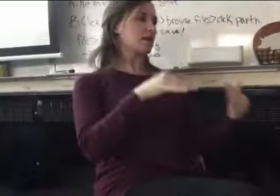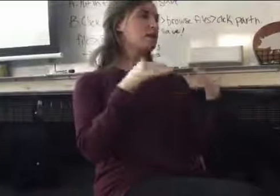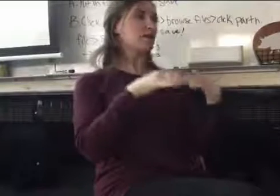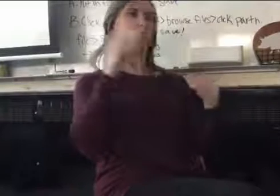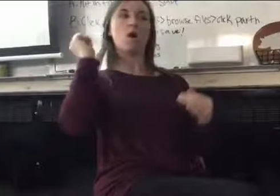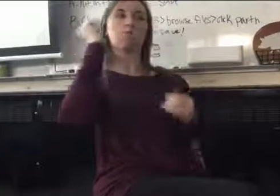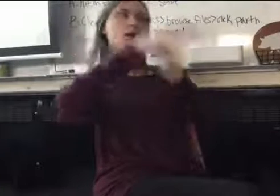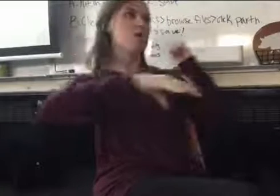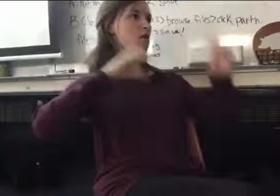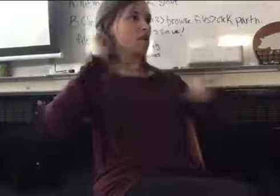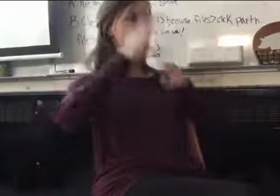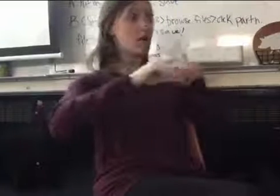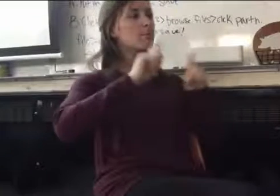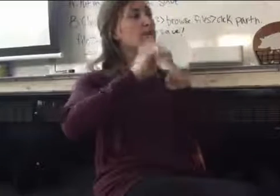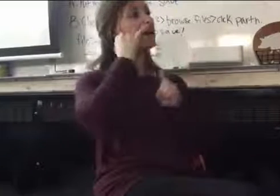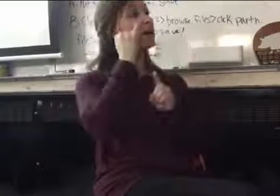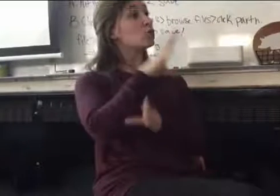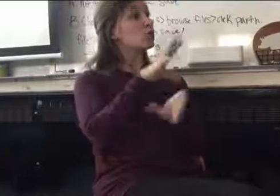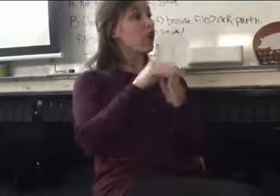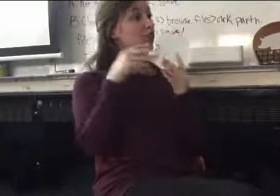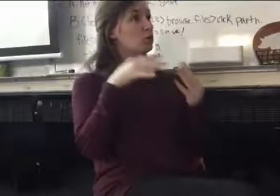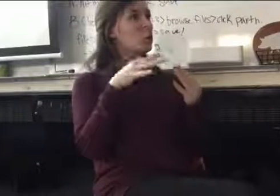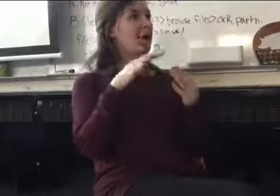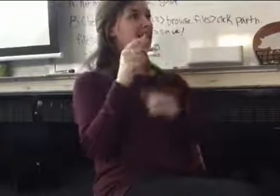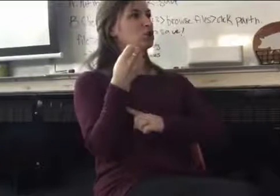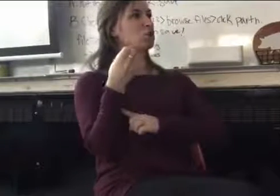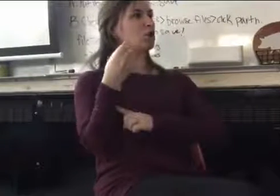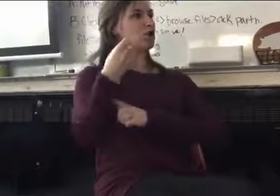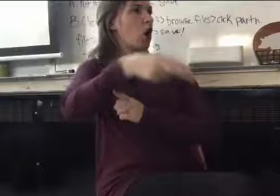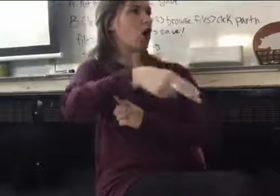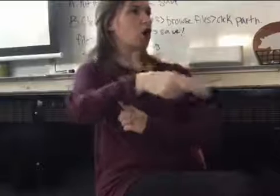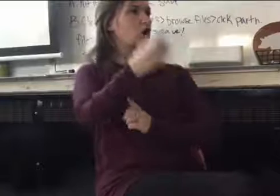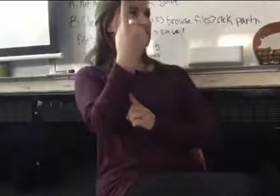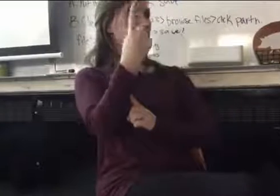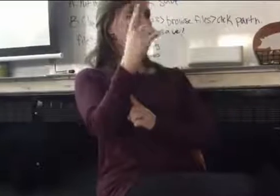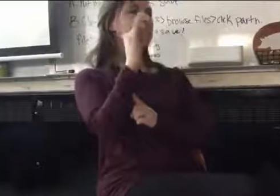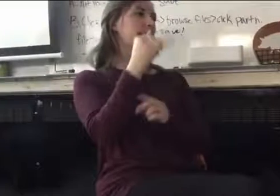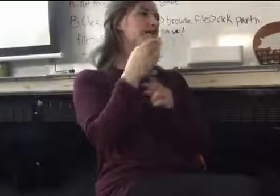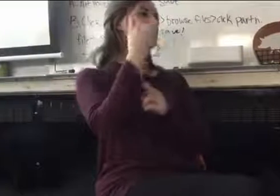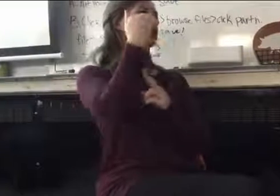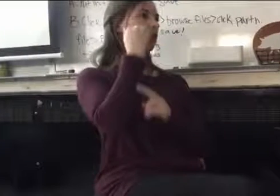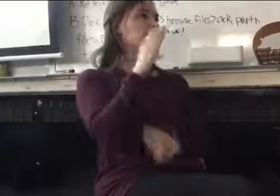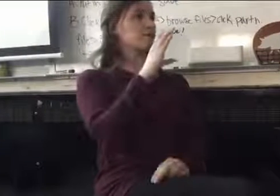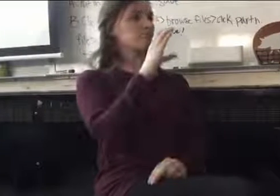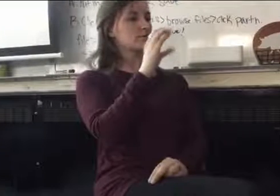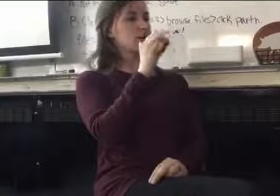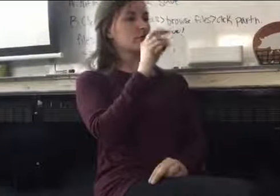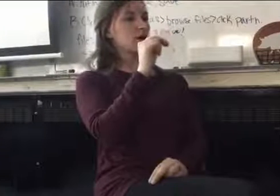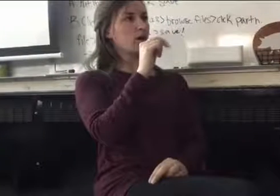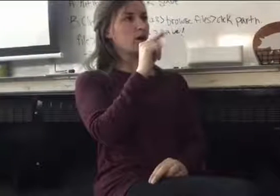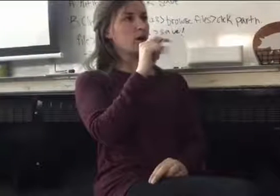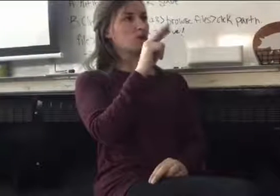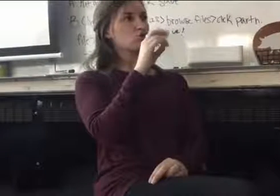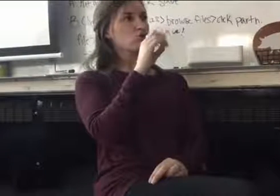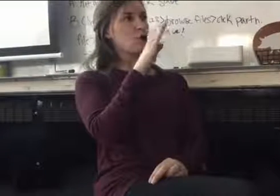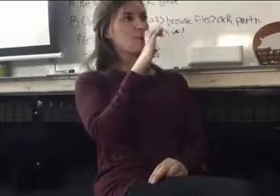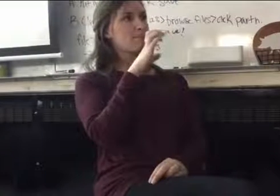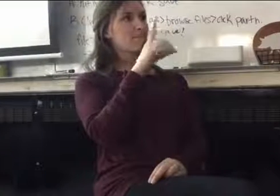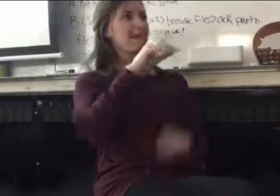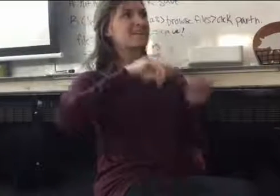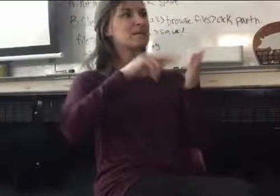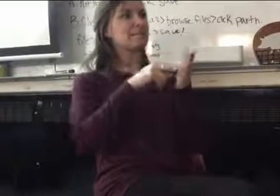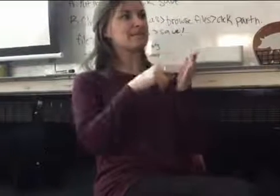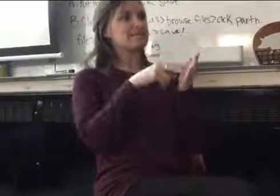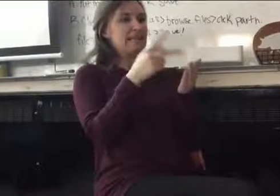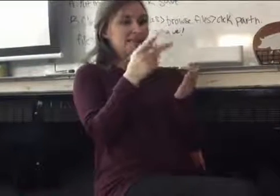you're in a war and you conquer something, that is what is known as contraband. It's physical items that you have won. This could be